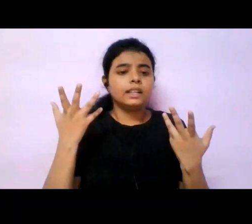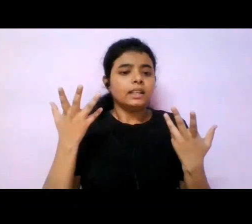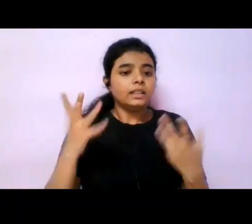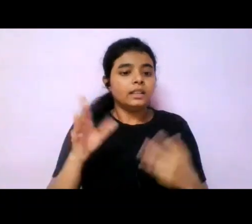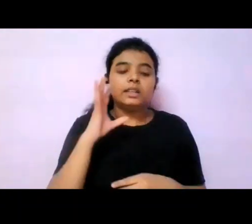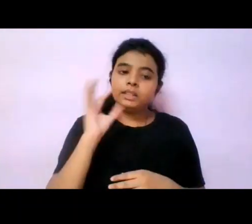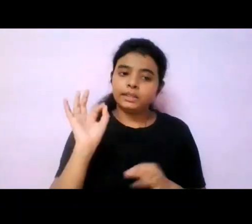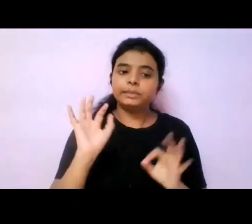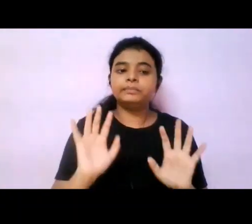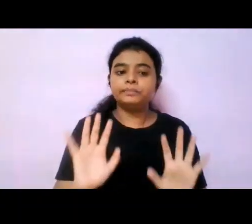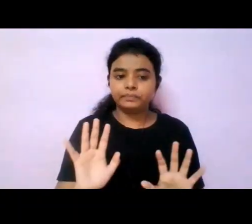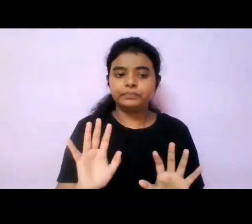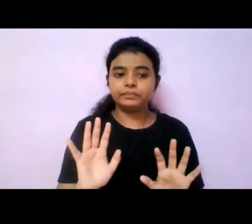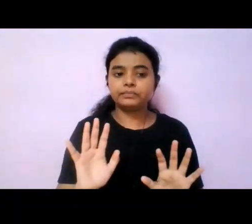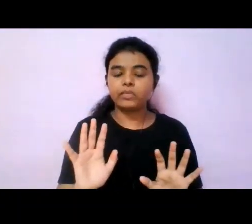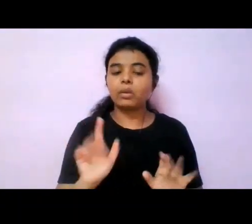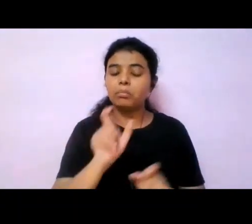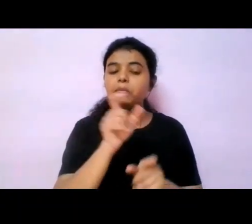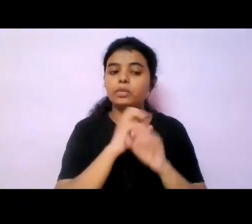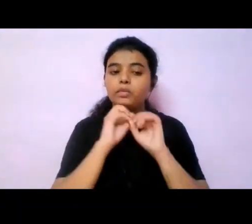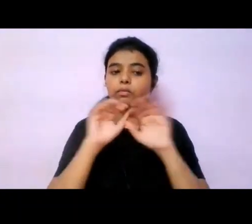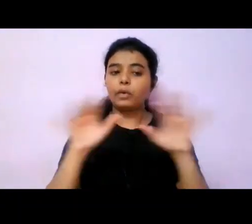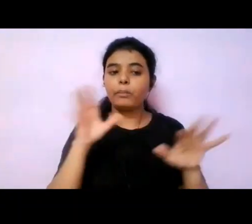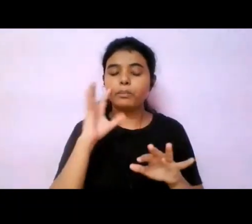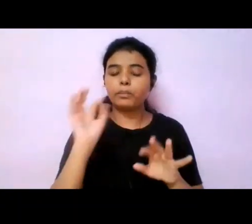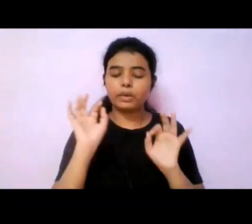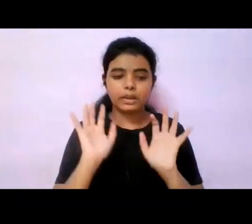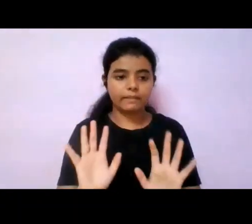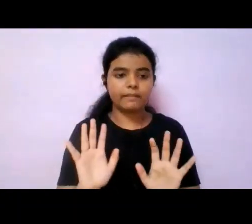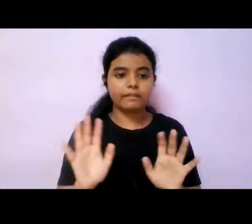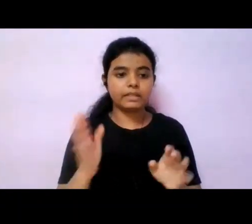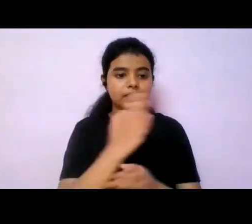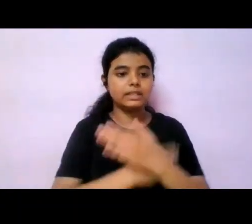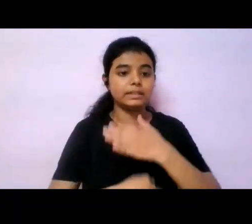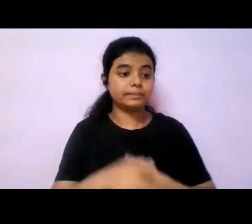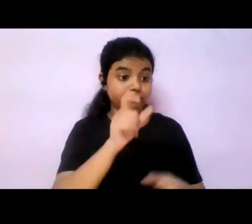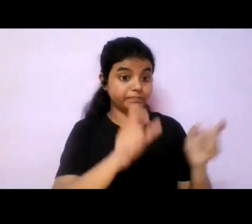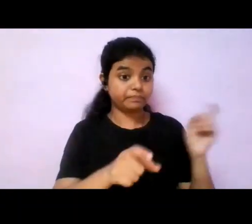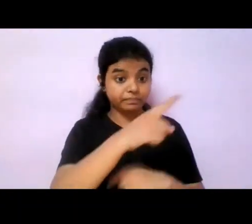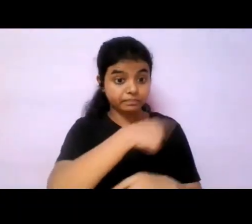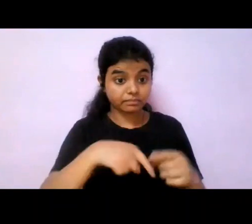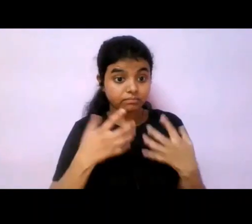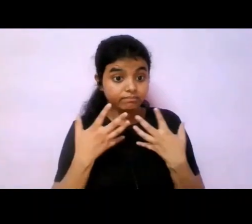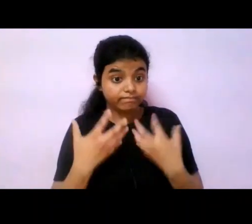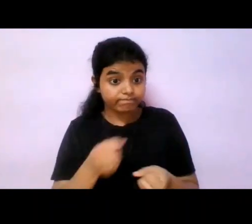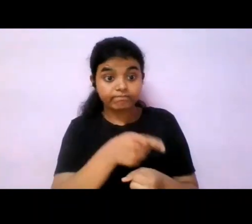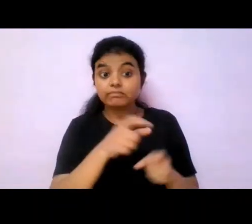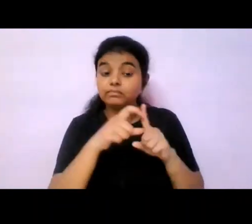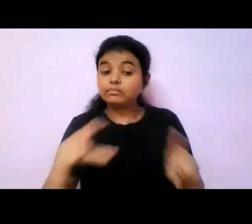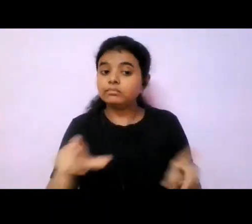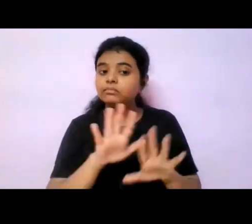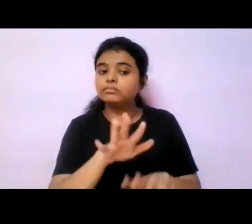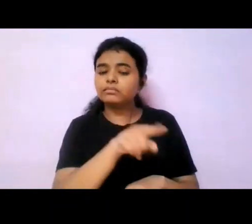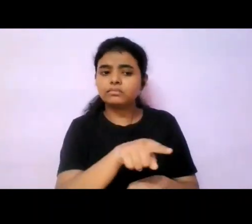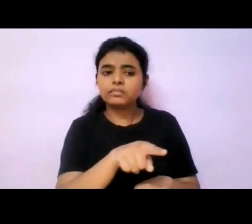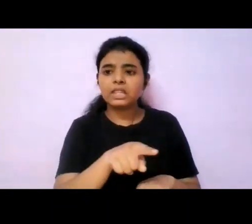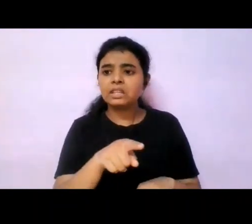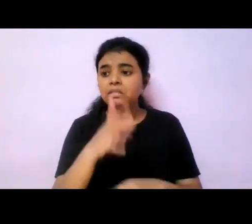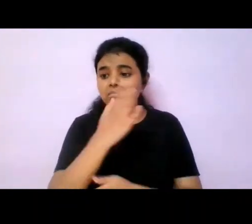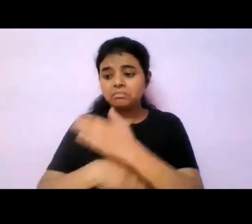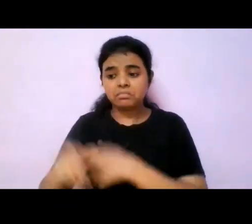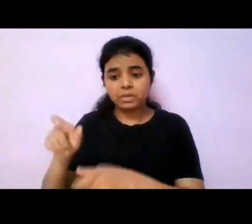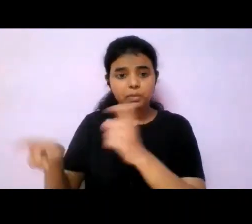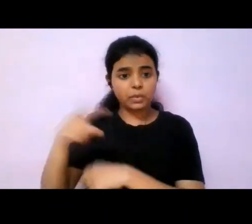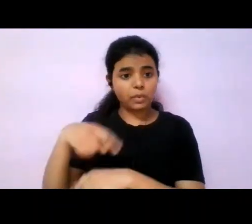important to address in the ways in which disability does become desired in particularly dangerous ways by the non-disabled